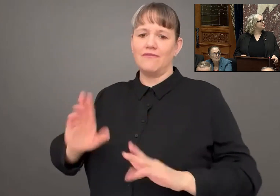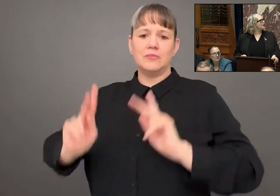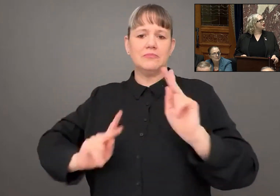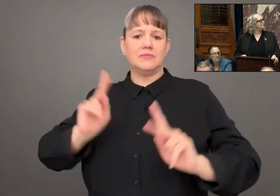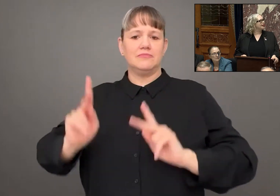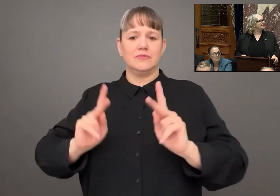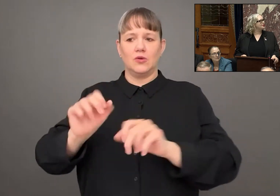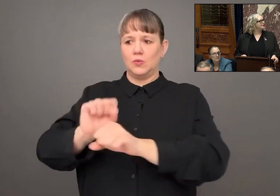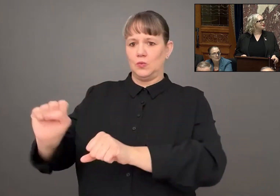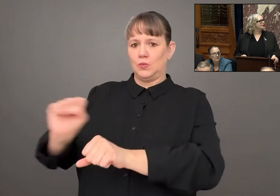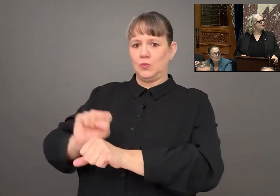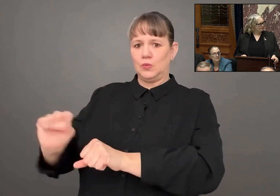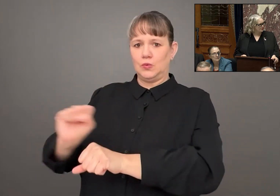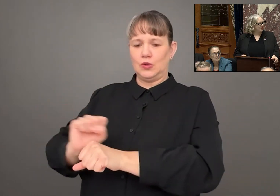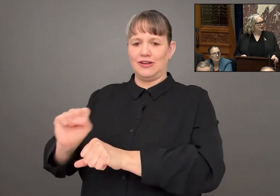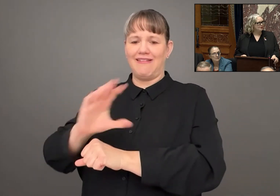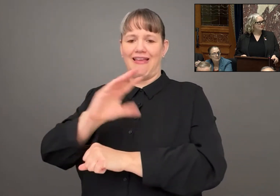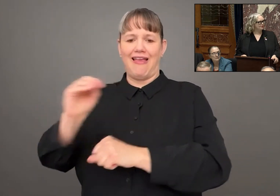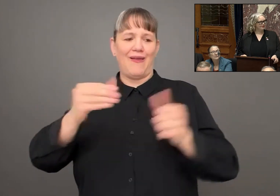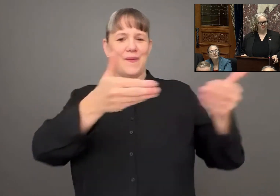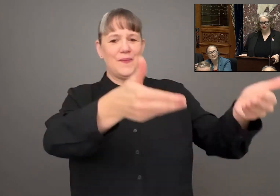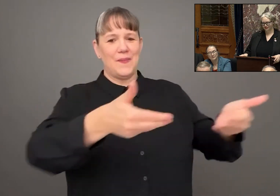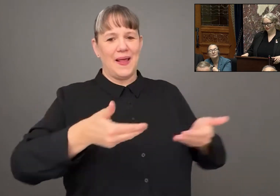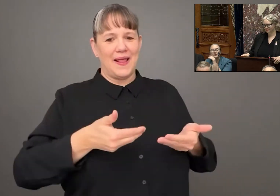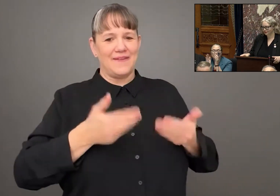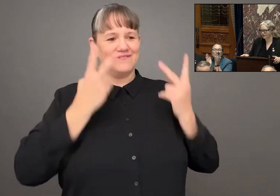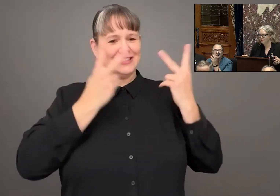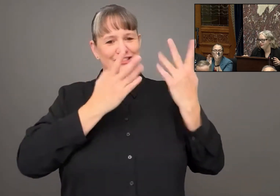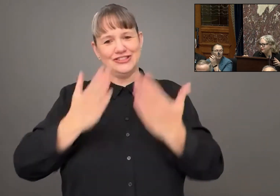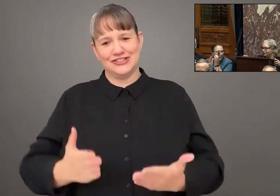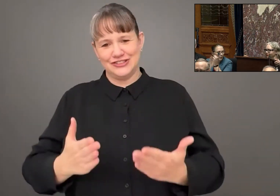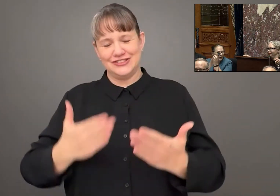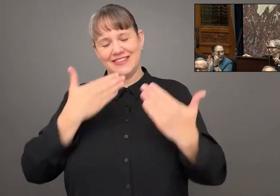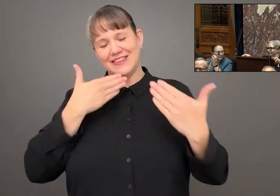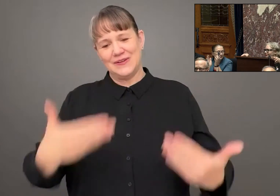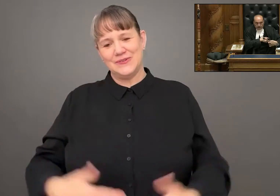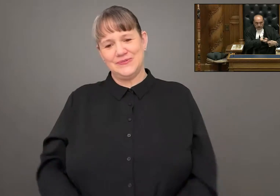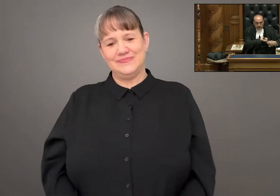and inspiring place to visit. Thank you.